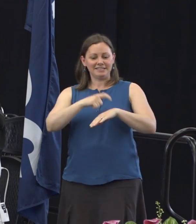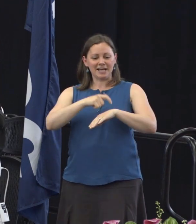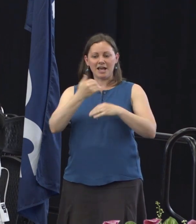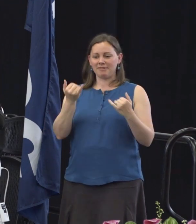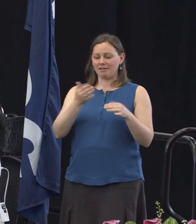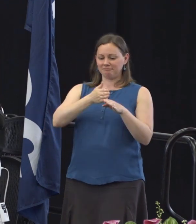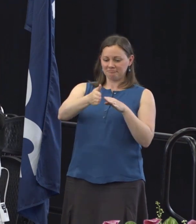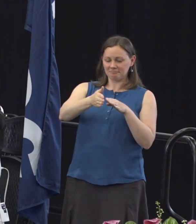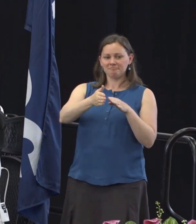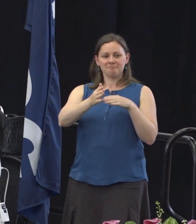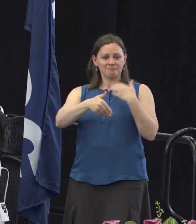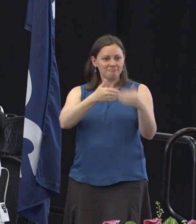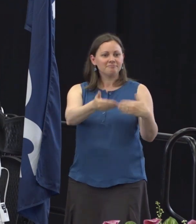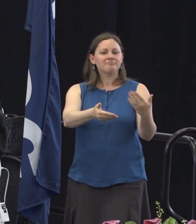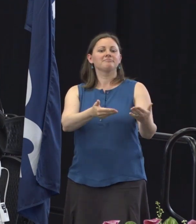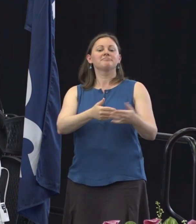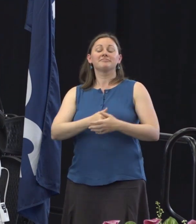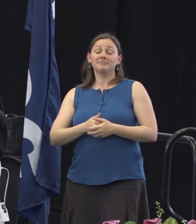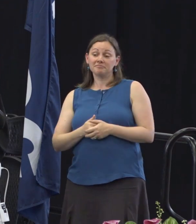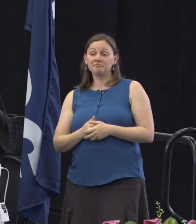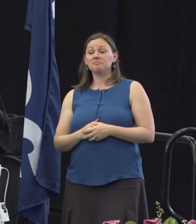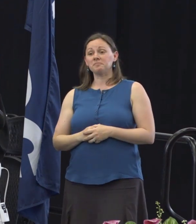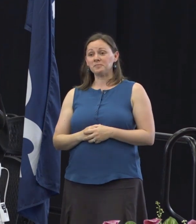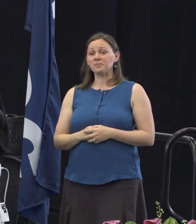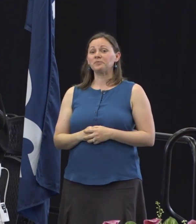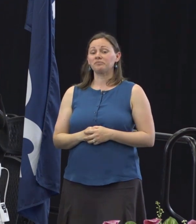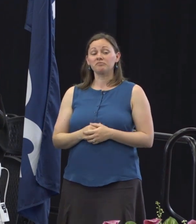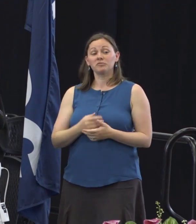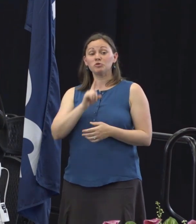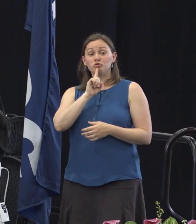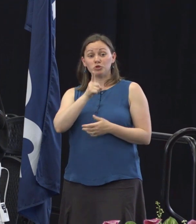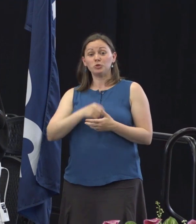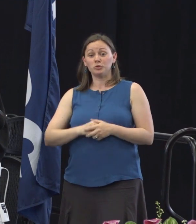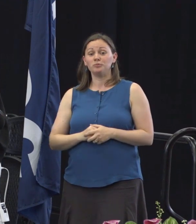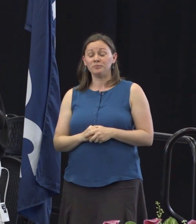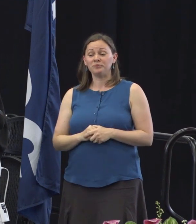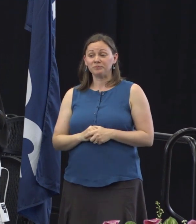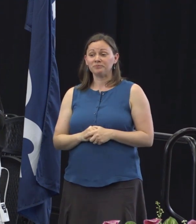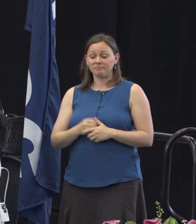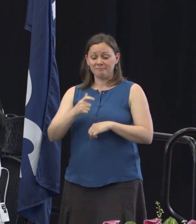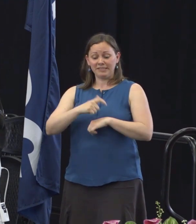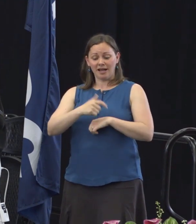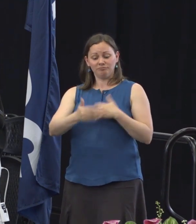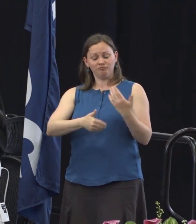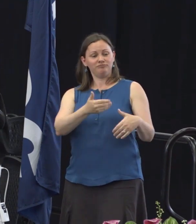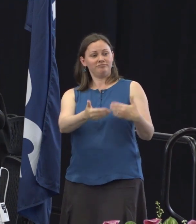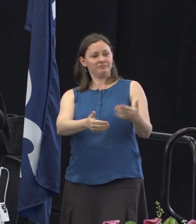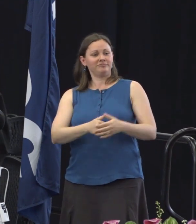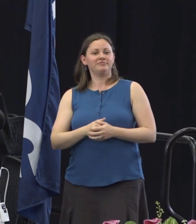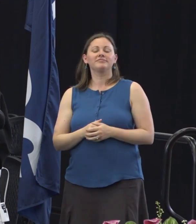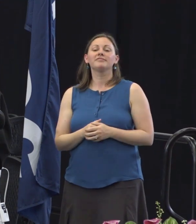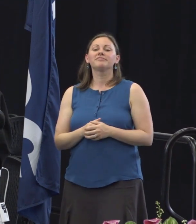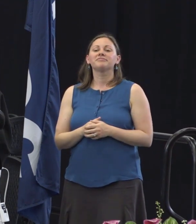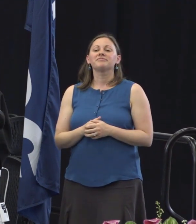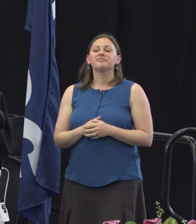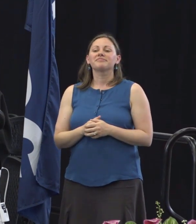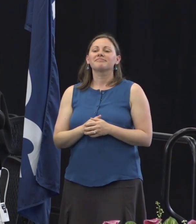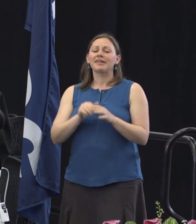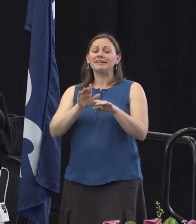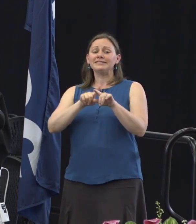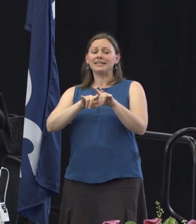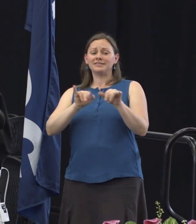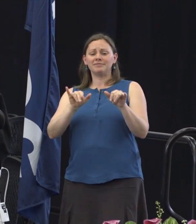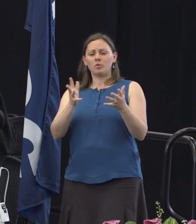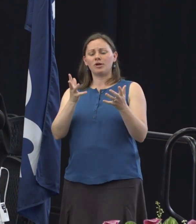most passionate about. Well, it is that time. But let's not forget about where our book began and how much we've